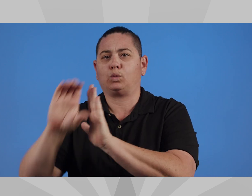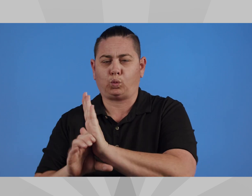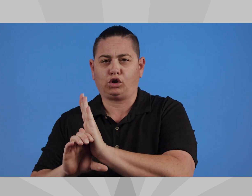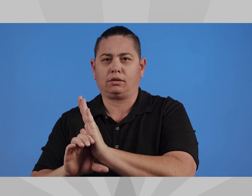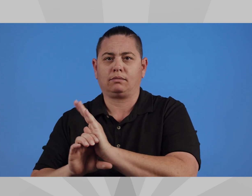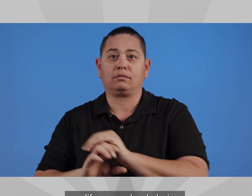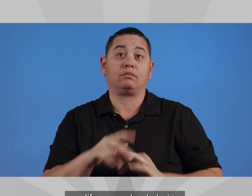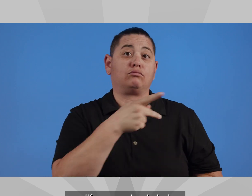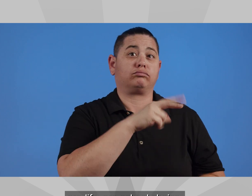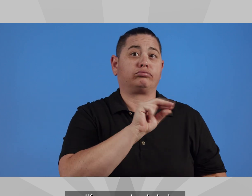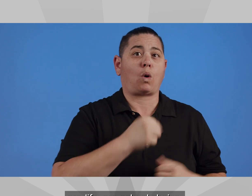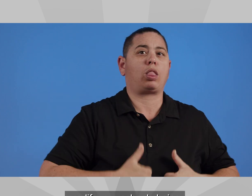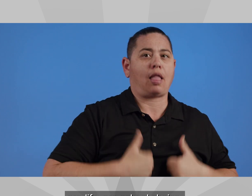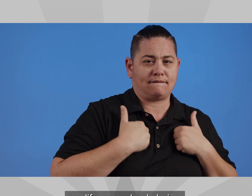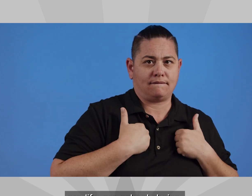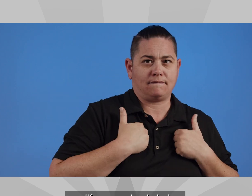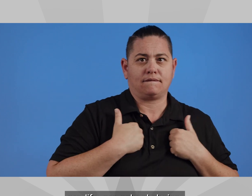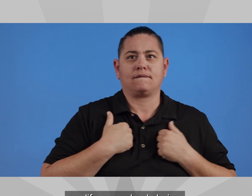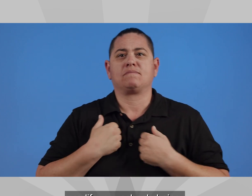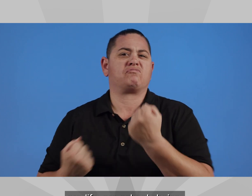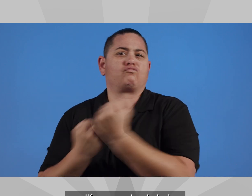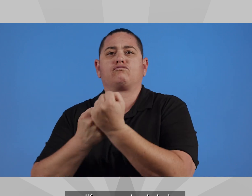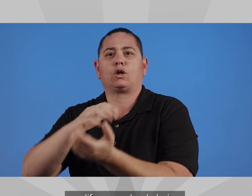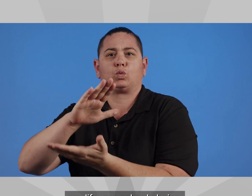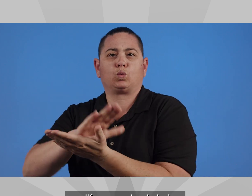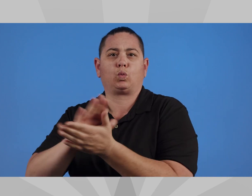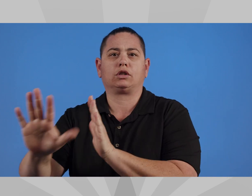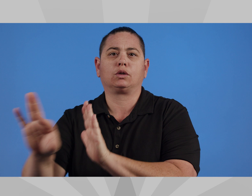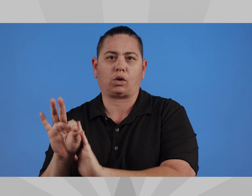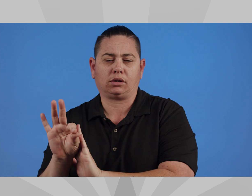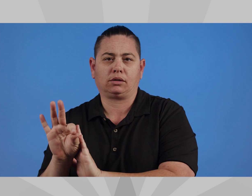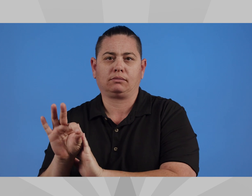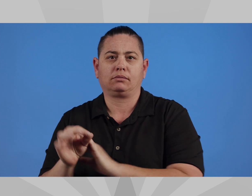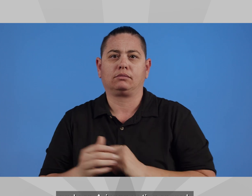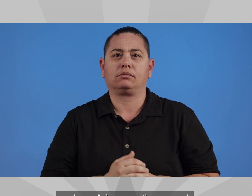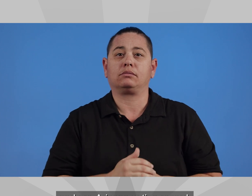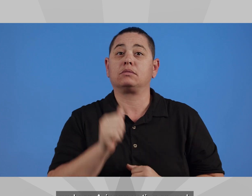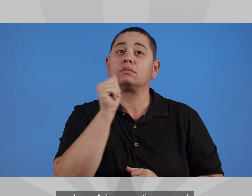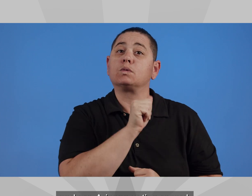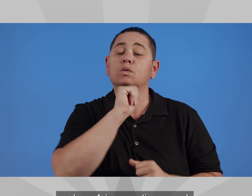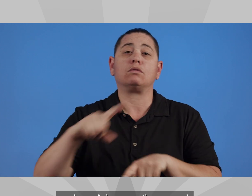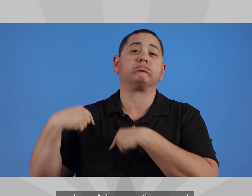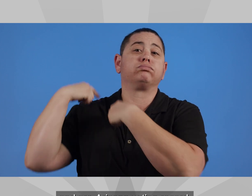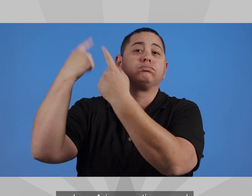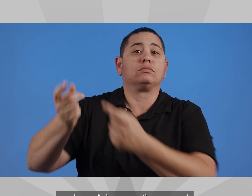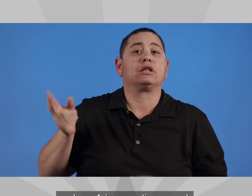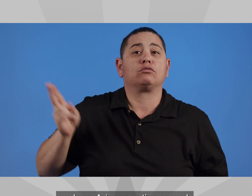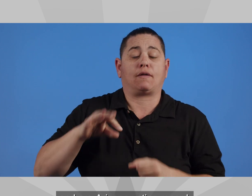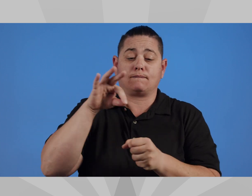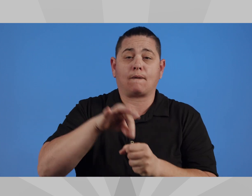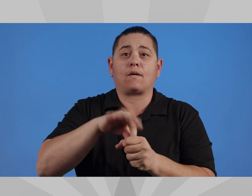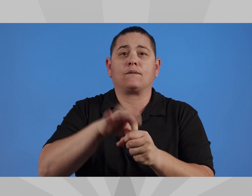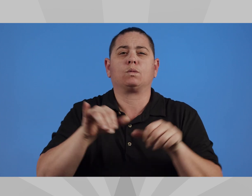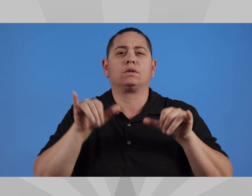pro-constitution, pro-life, pro-school choice, and pro-Arizona voting